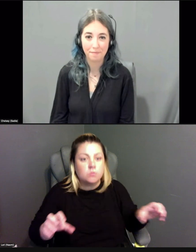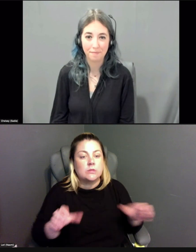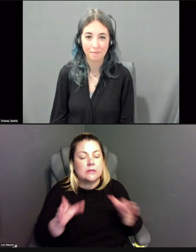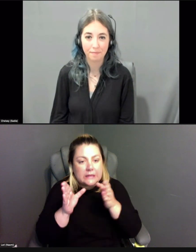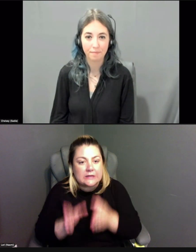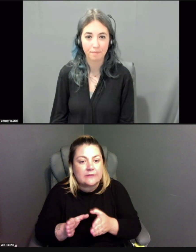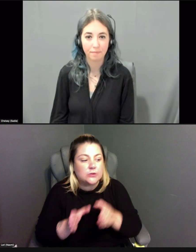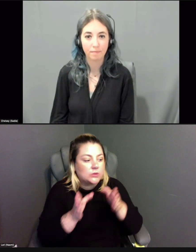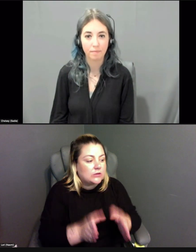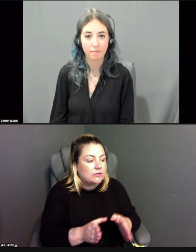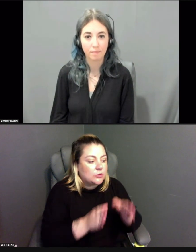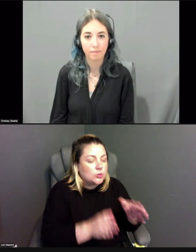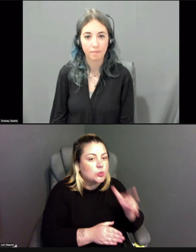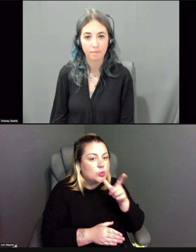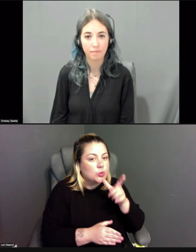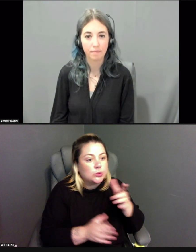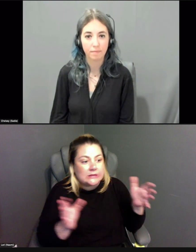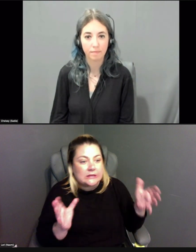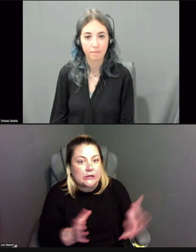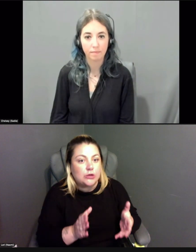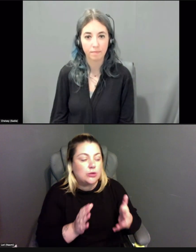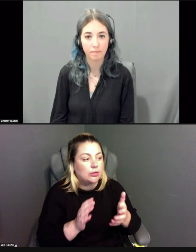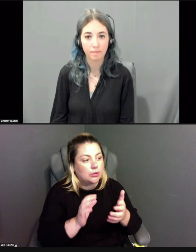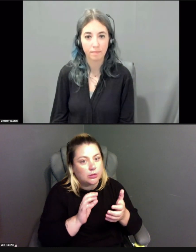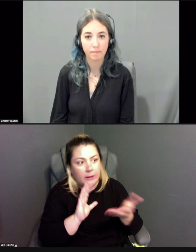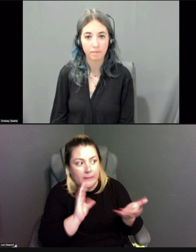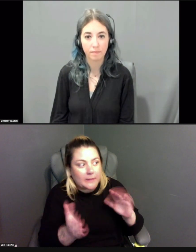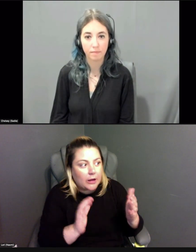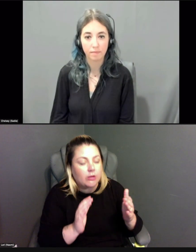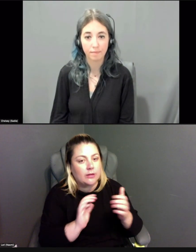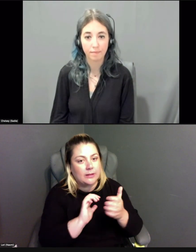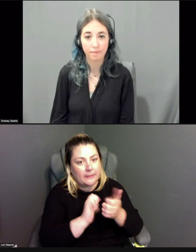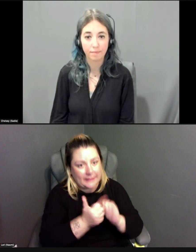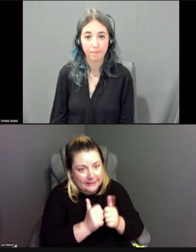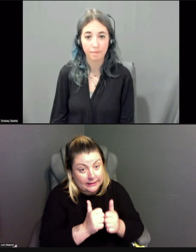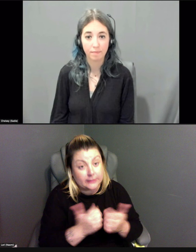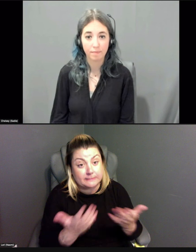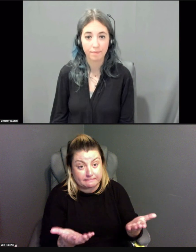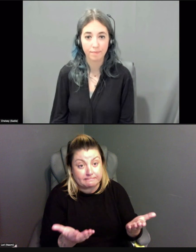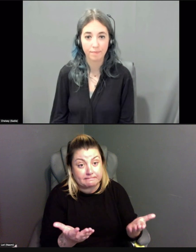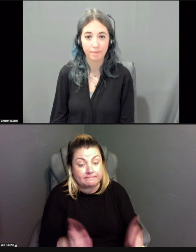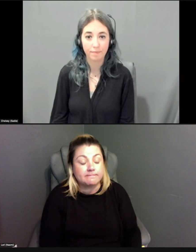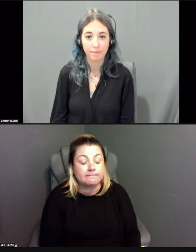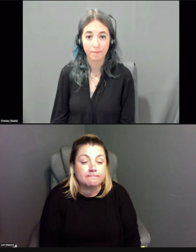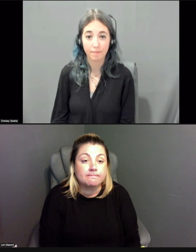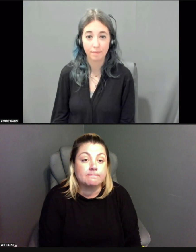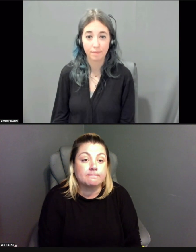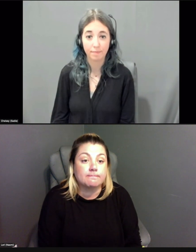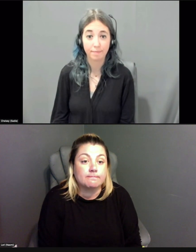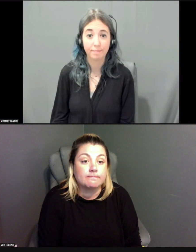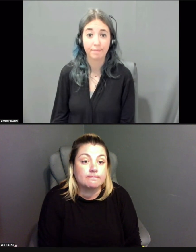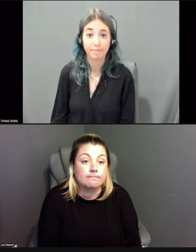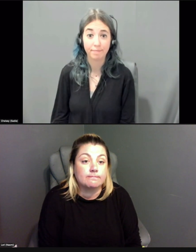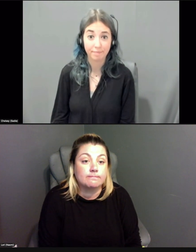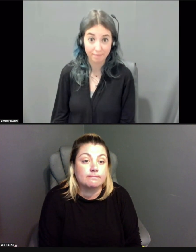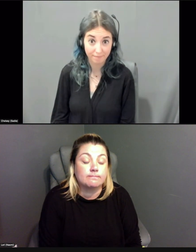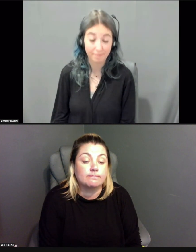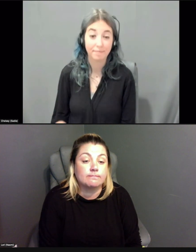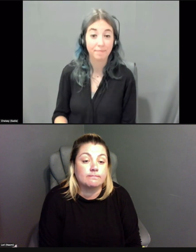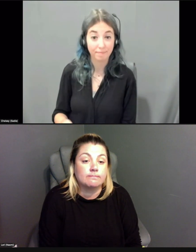just in the same place comparing and competing. Yep, and that goes back to what we've already talked about